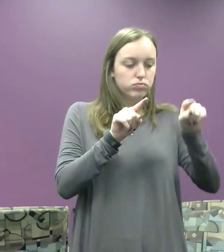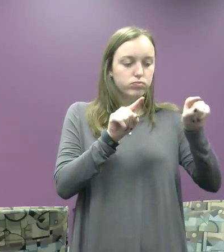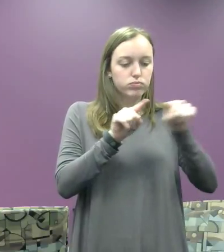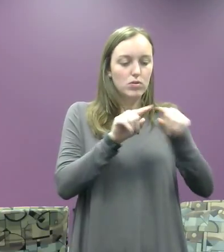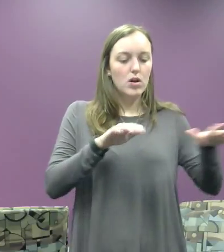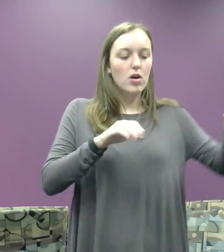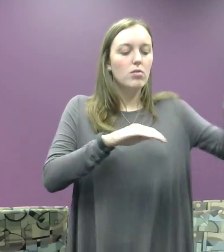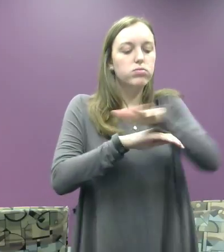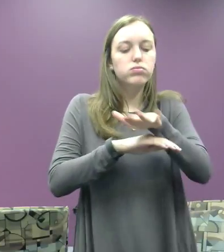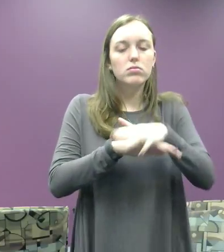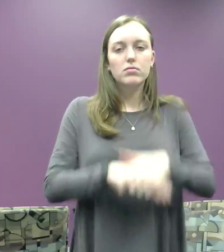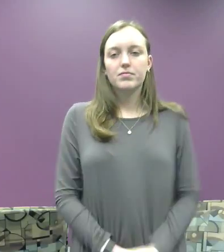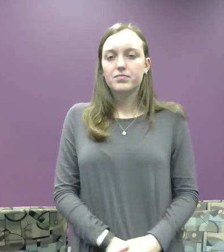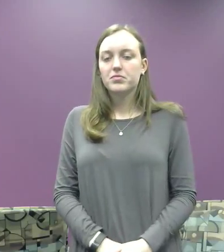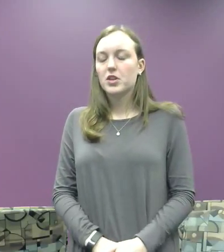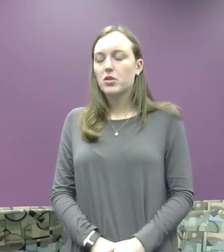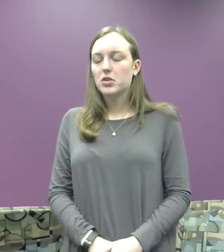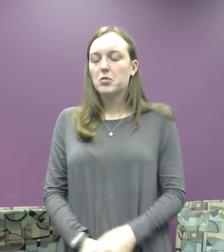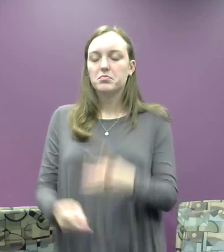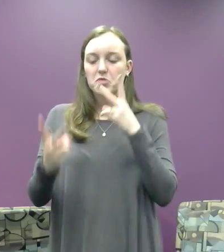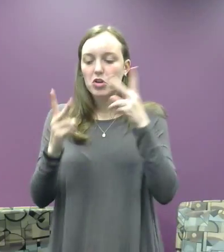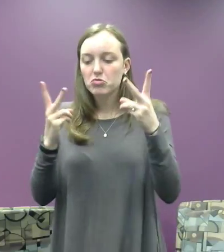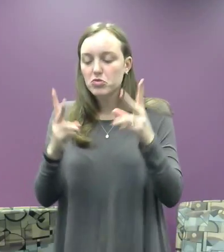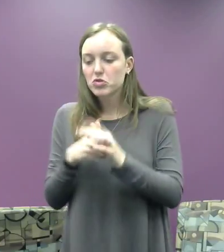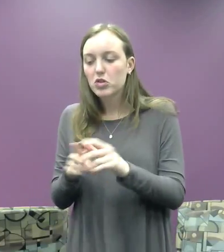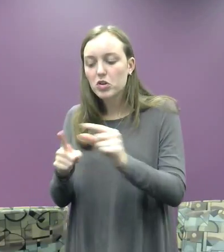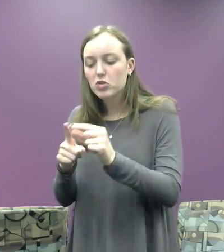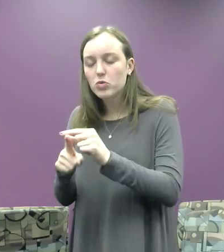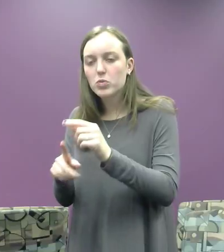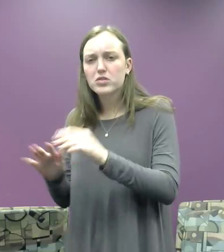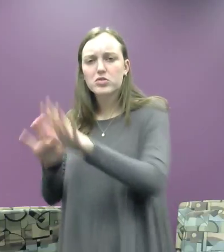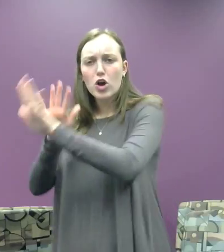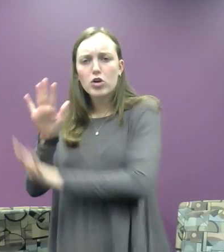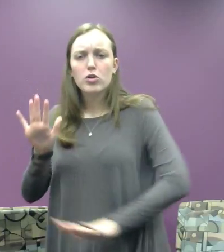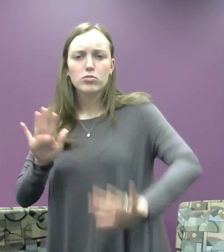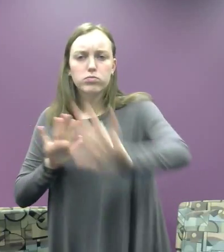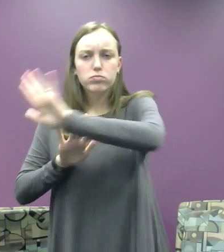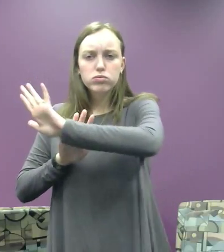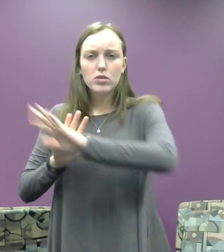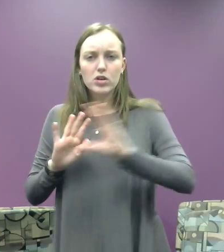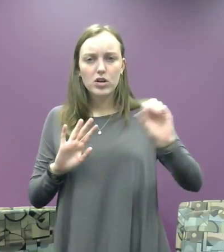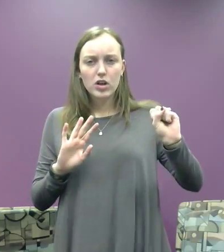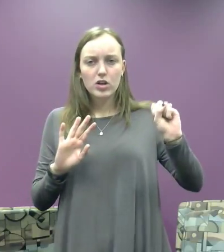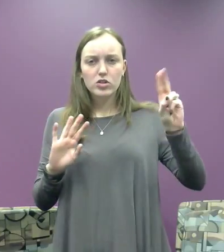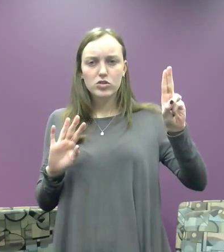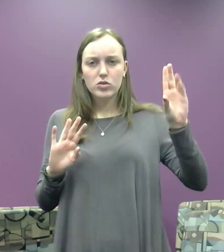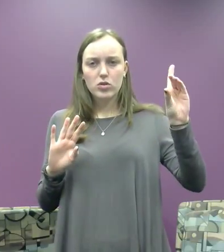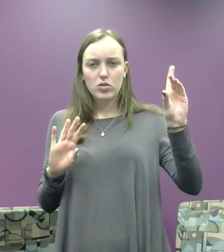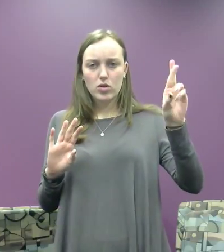Okay, now let's look at the key words. What are you going to surround a geometric figure with? Let's look at a rectangle,